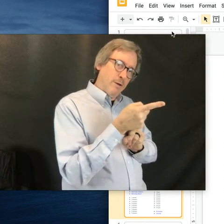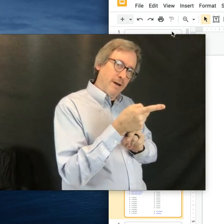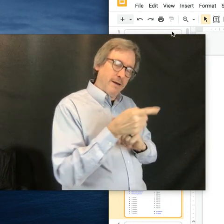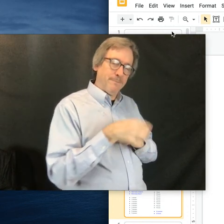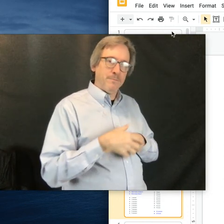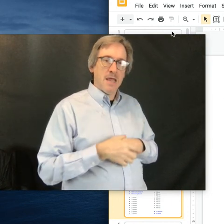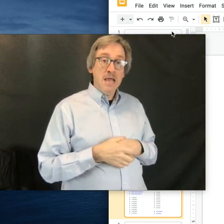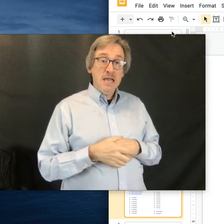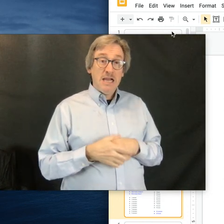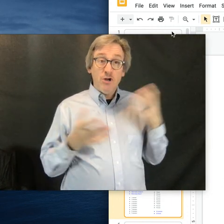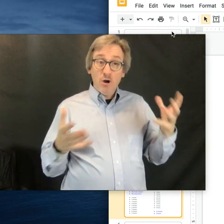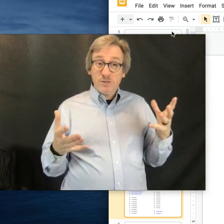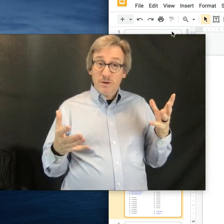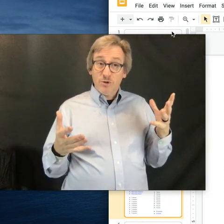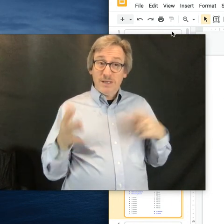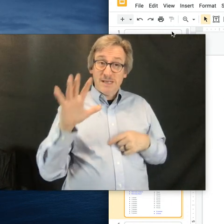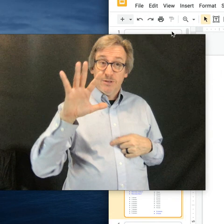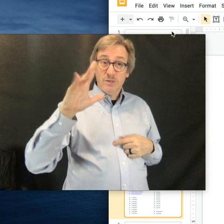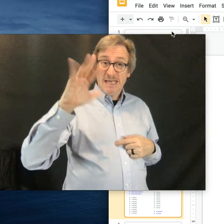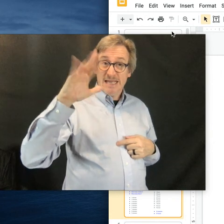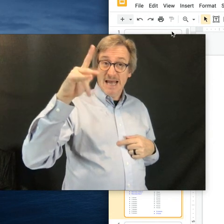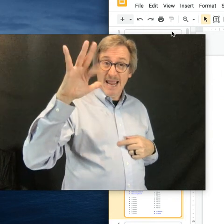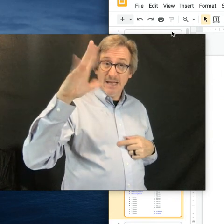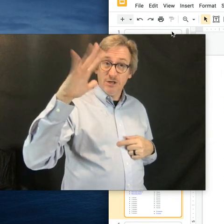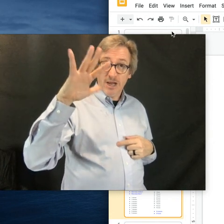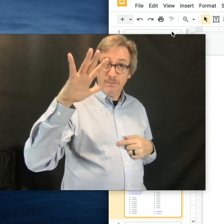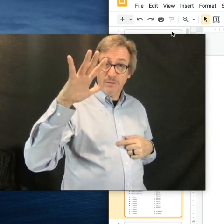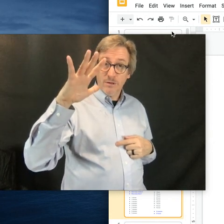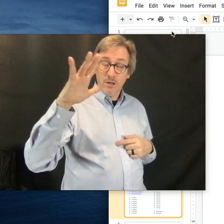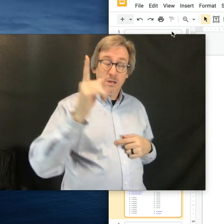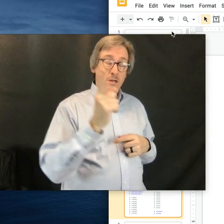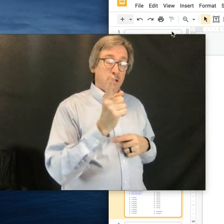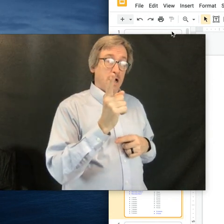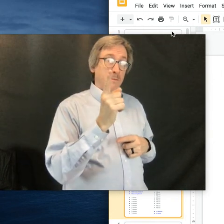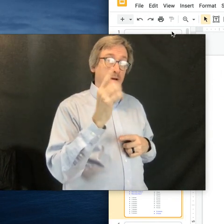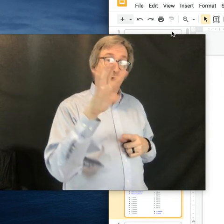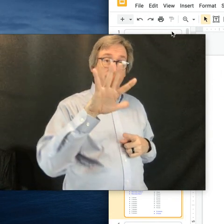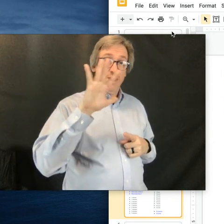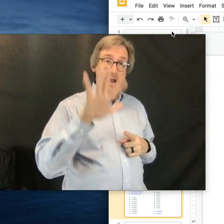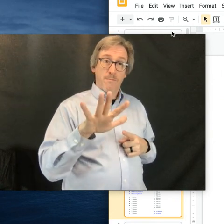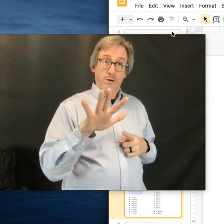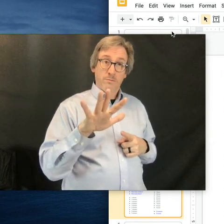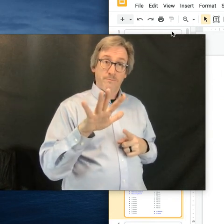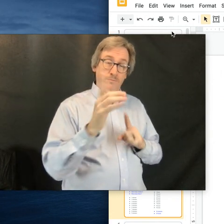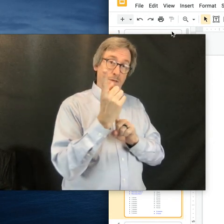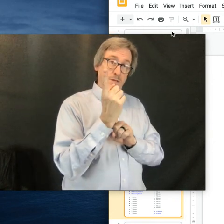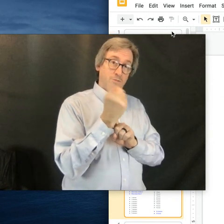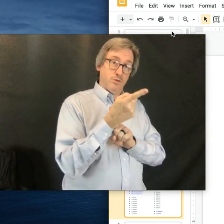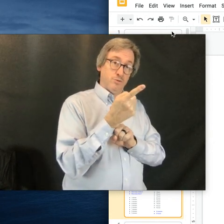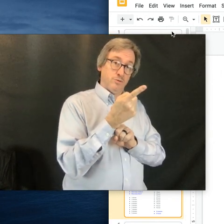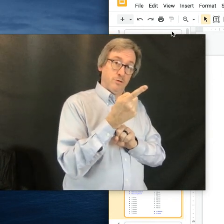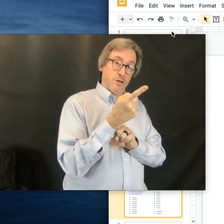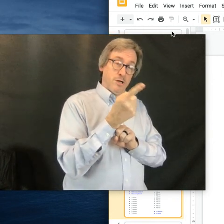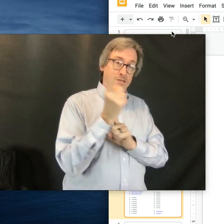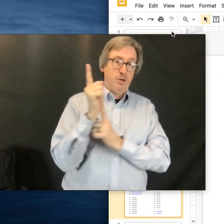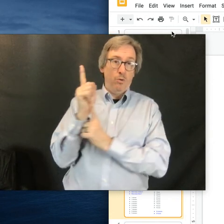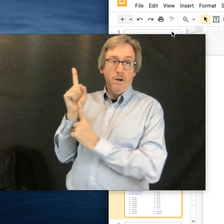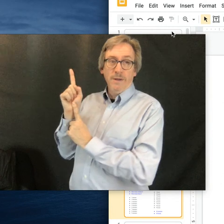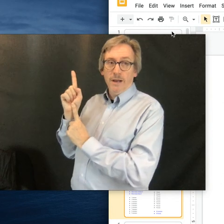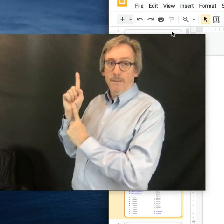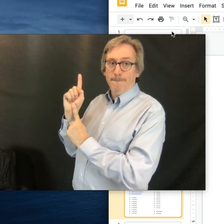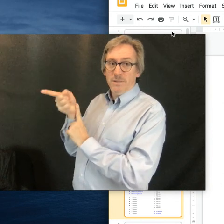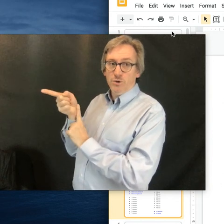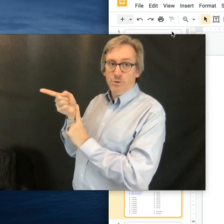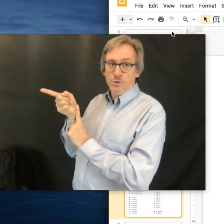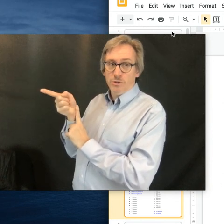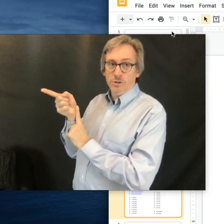minutes, 1 minute. Now you notice what I'm doing is I'm using the hand shape of the number. So 1